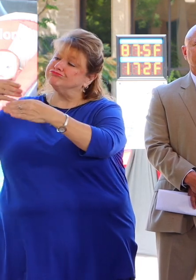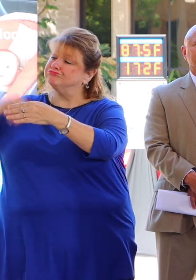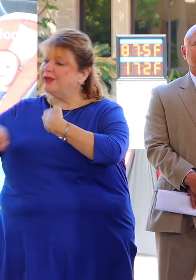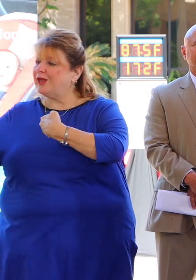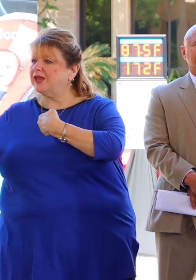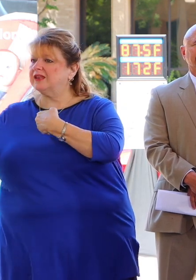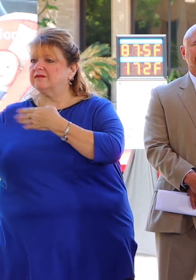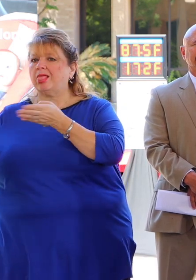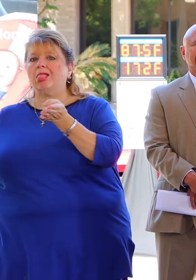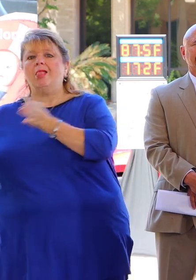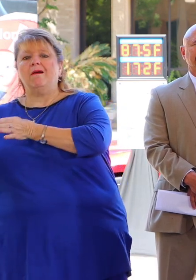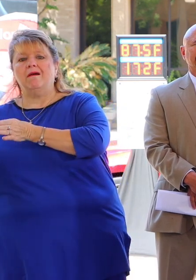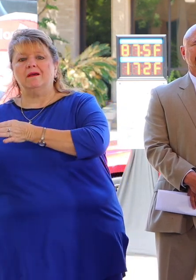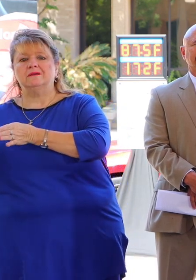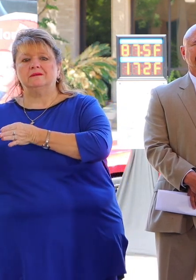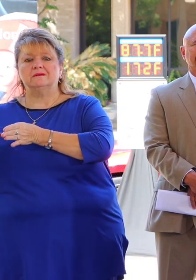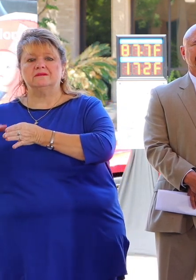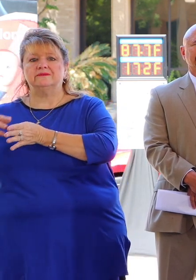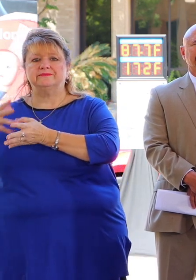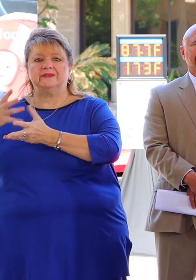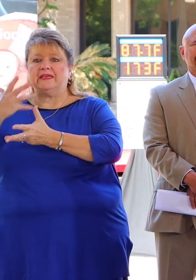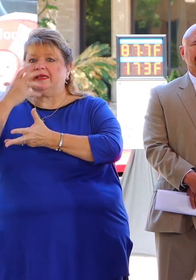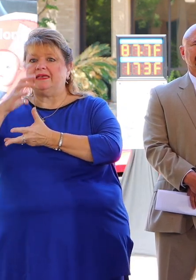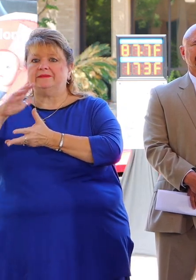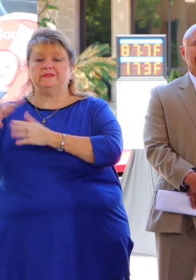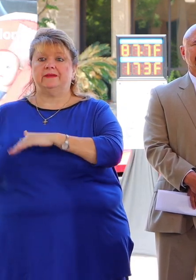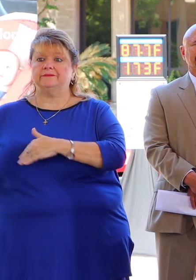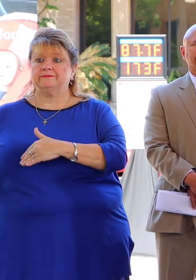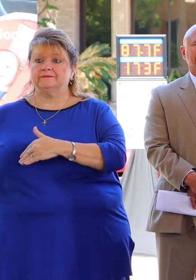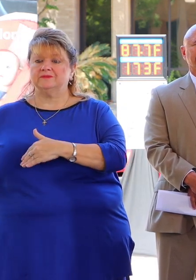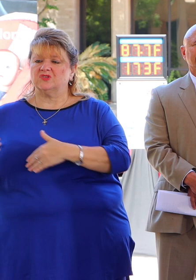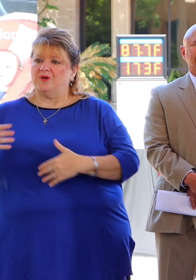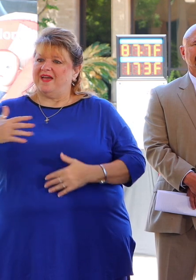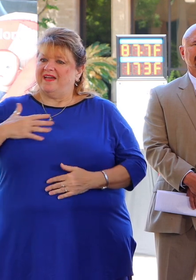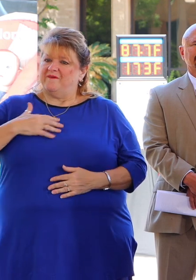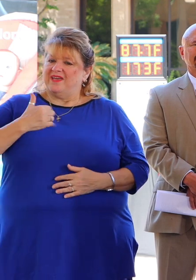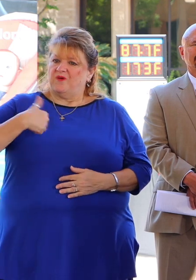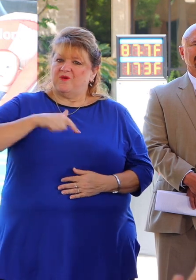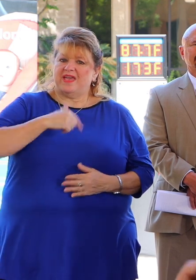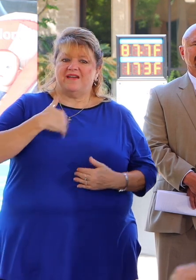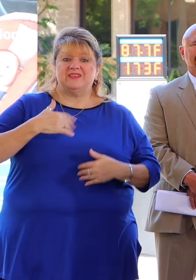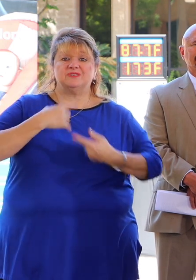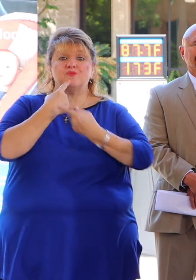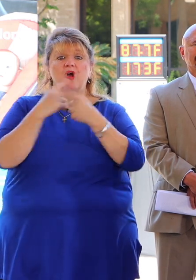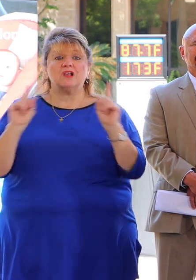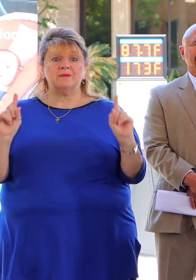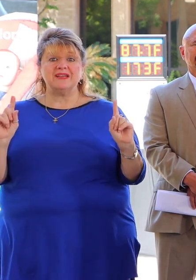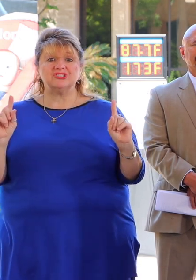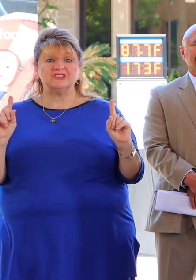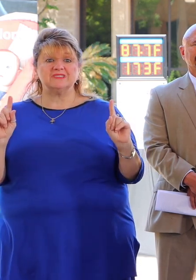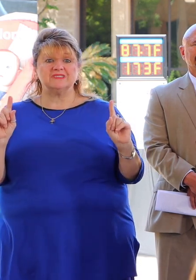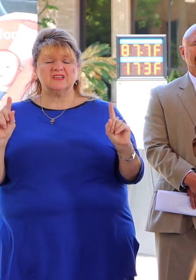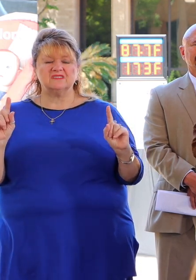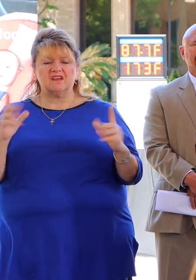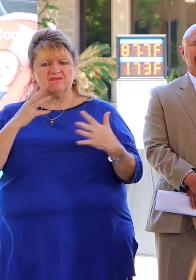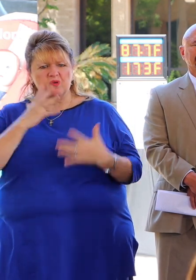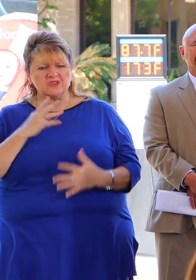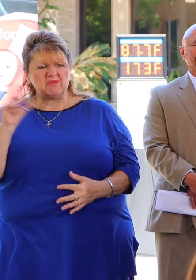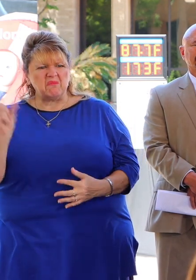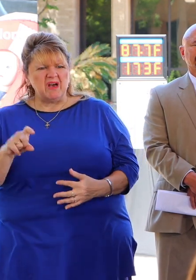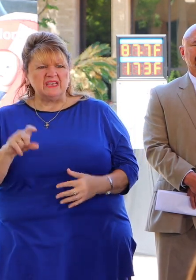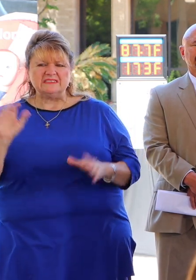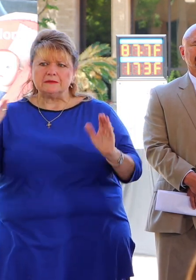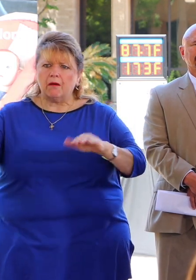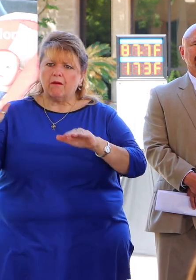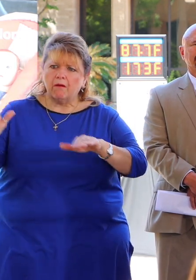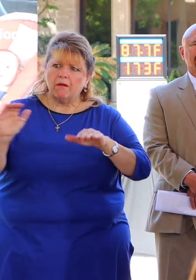it's wonderful to see that we have this proclamation. Unfortunately, it's unfortunate that we have to do this, but this is